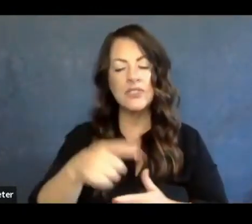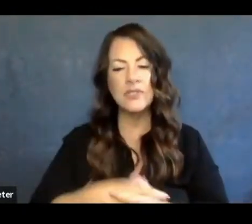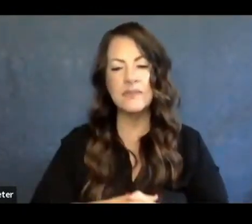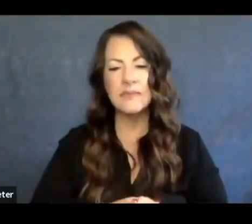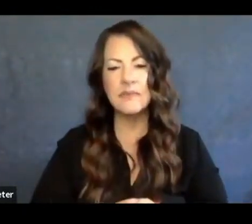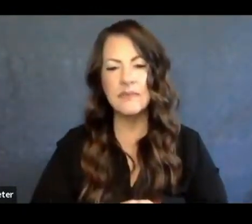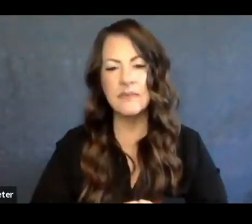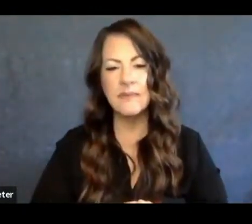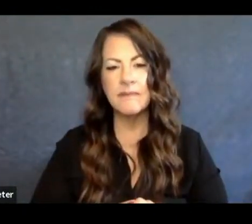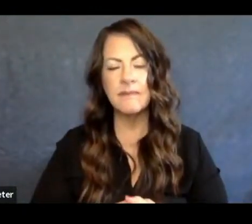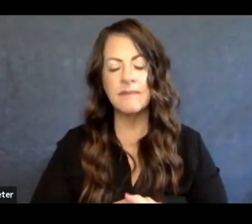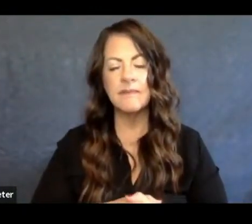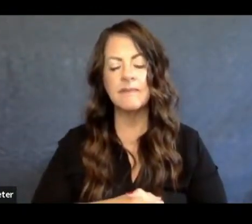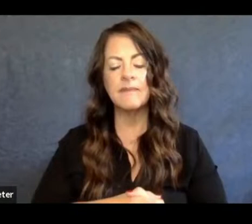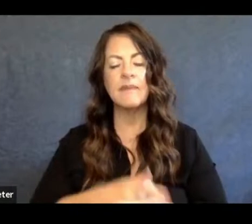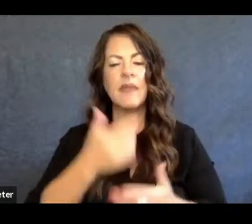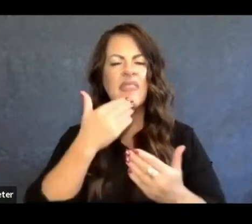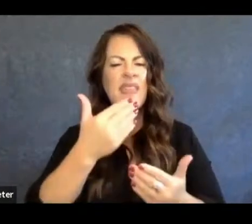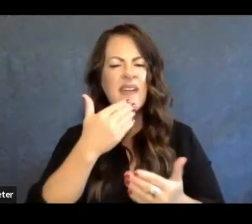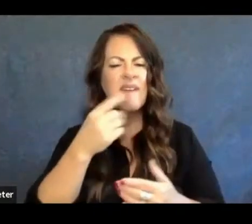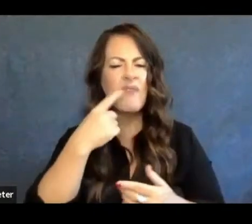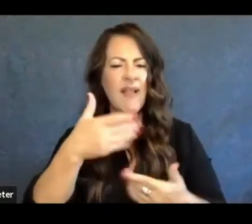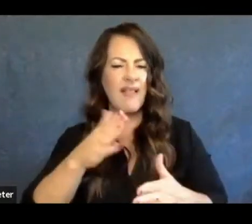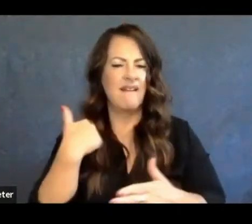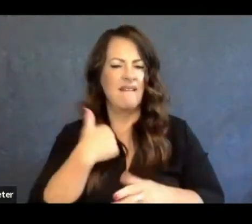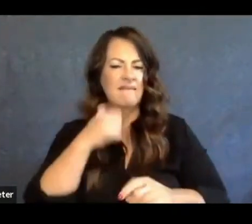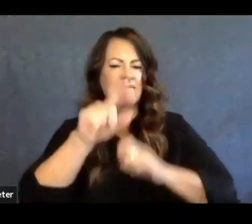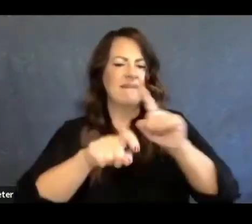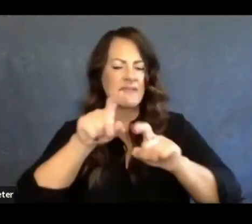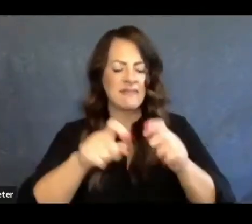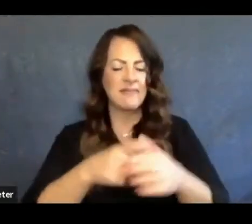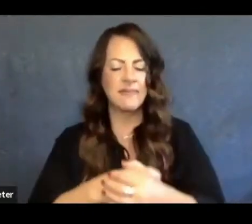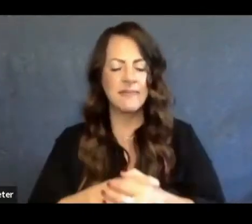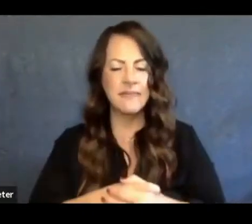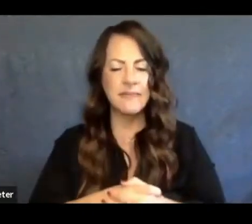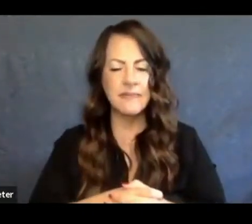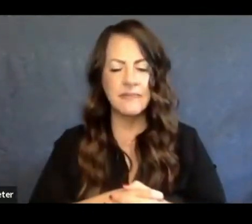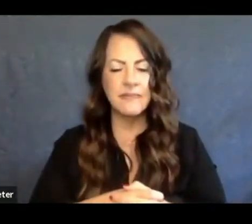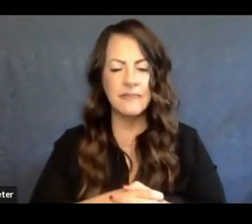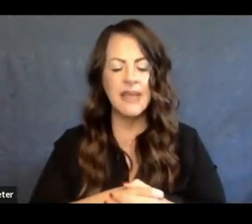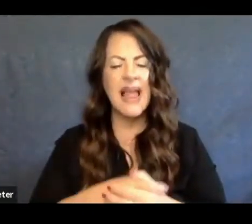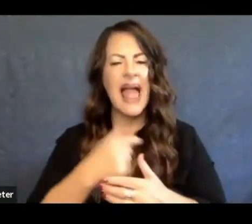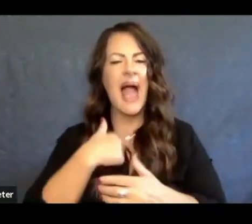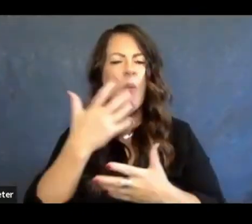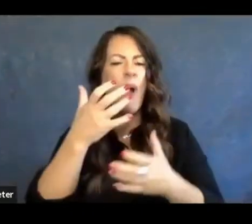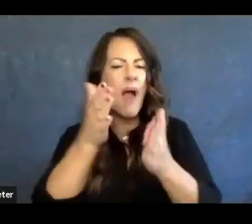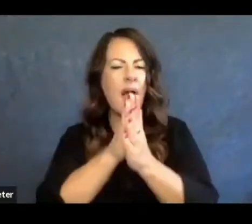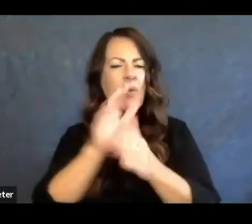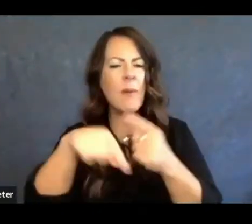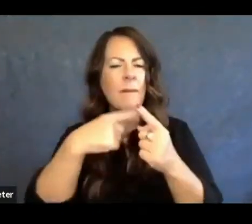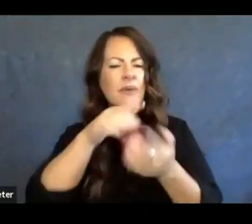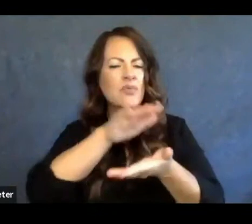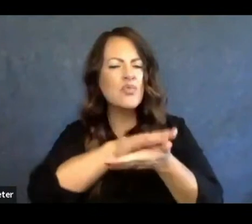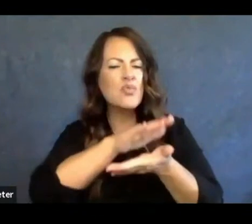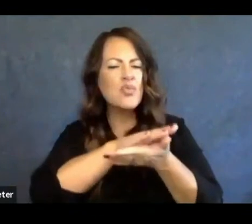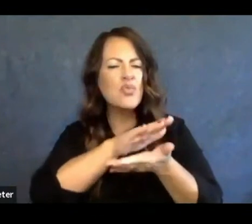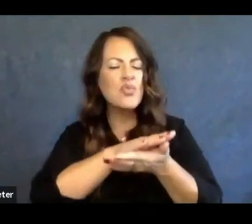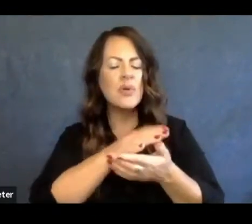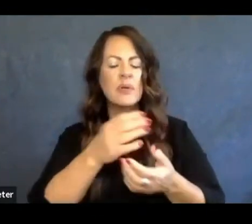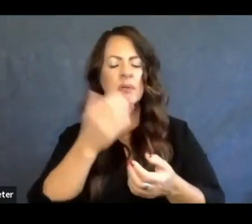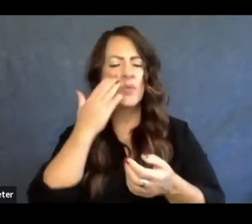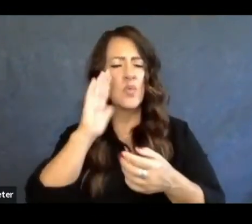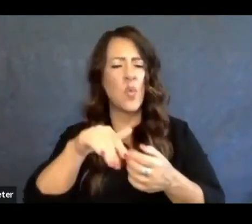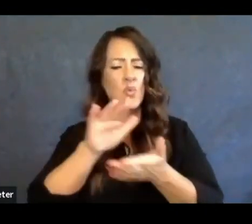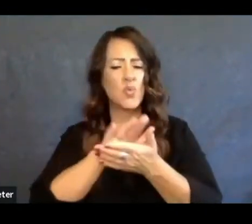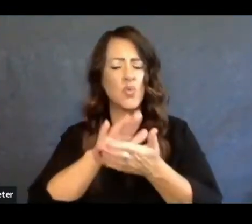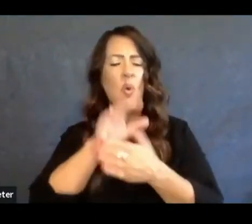Hi, thanks for taking our question, Dr. Galley. Mine is on the schools. There's been a host of schools, especially in Orange County,